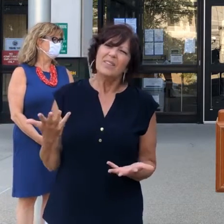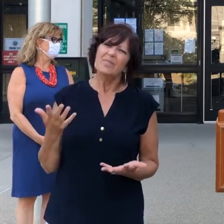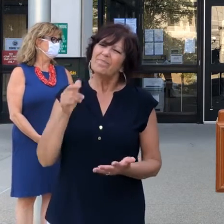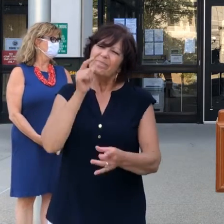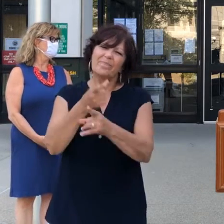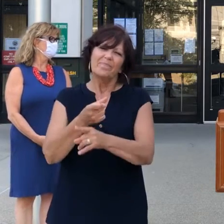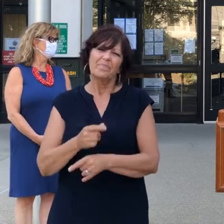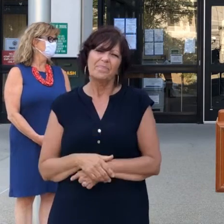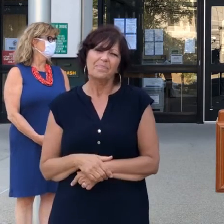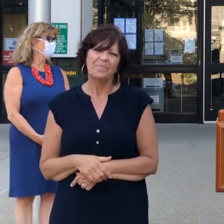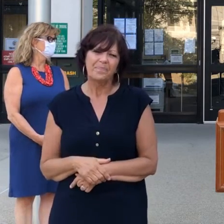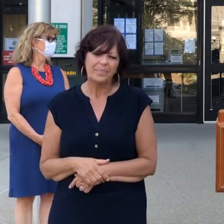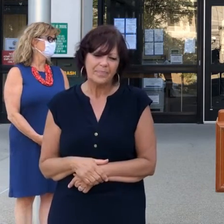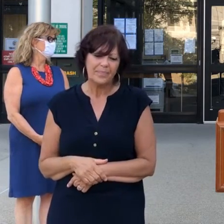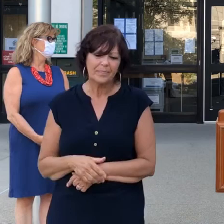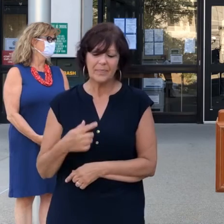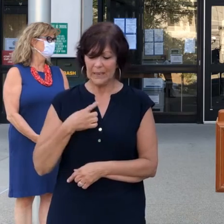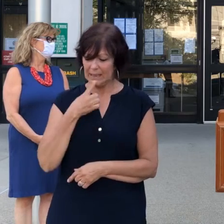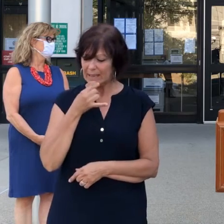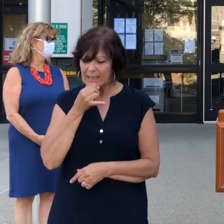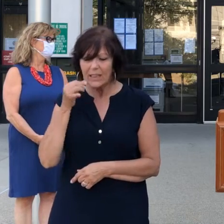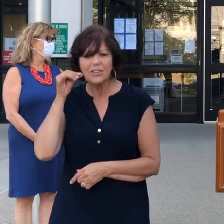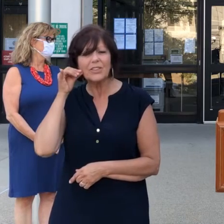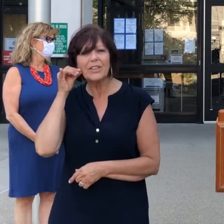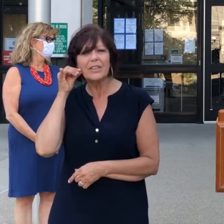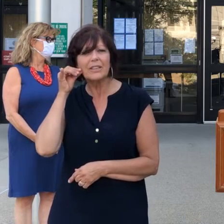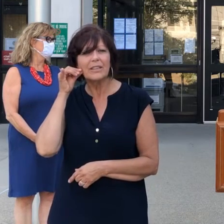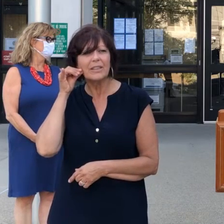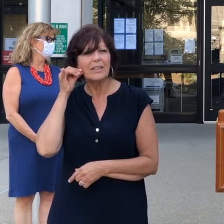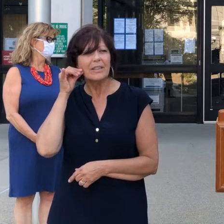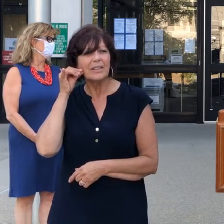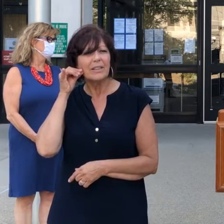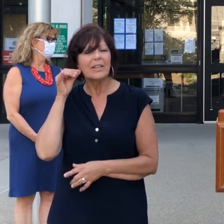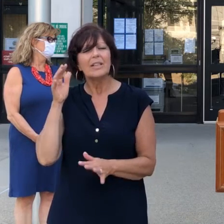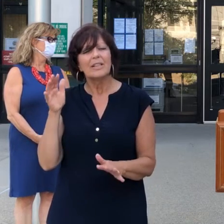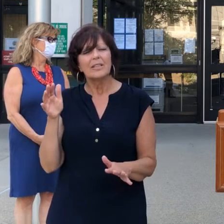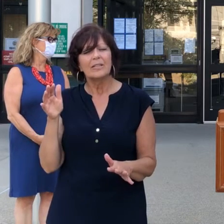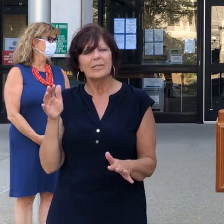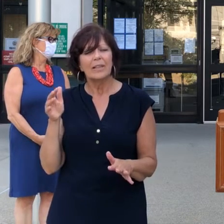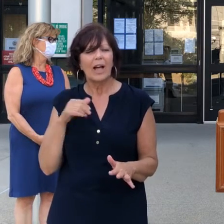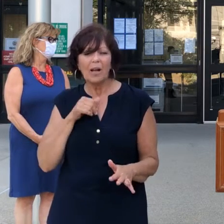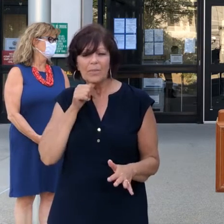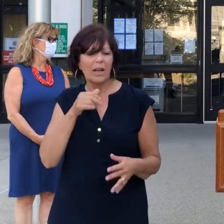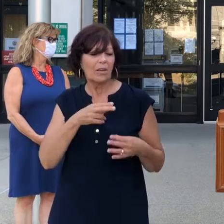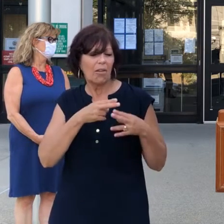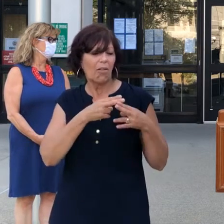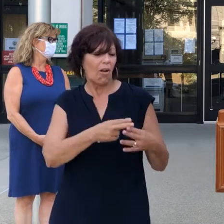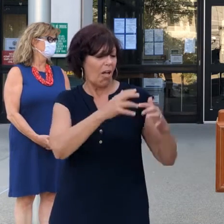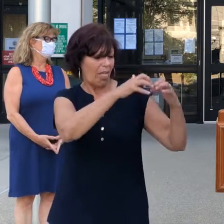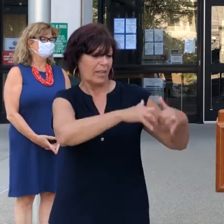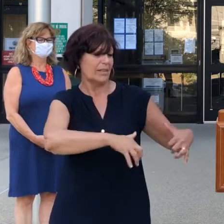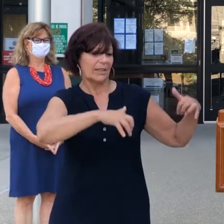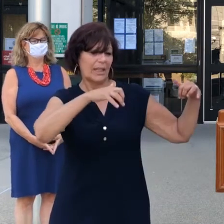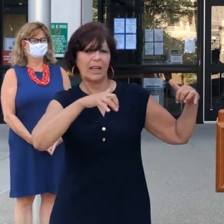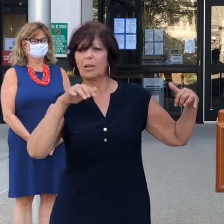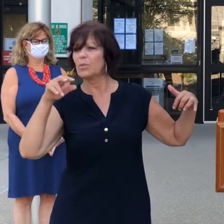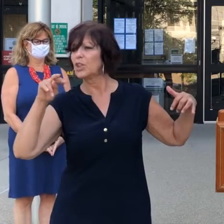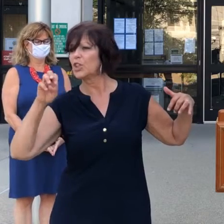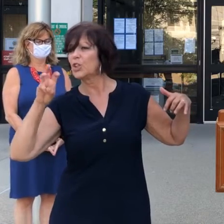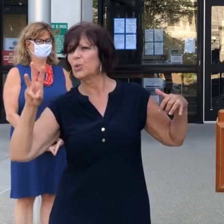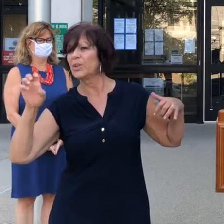company. I said it yesterday. I mean, I'm not going to refer to it by that name, the stadium that is.